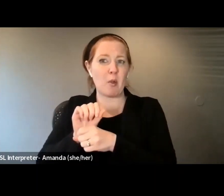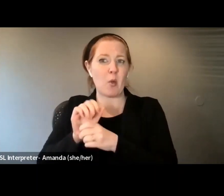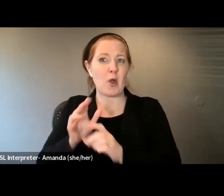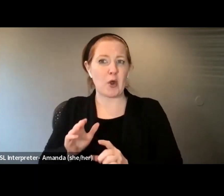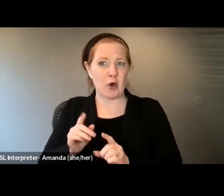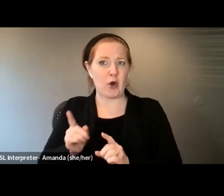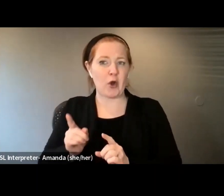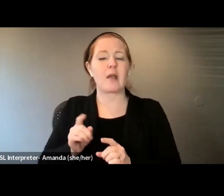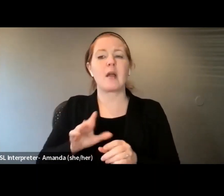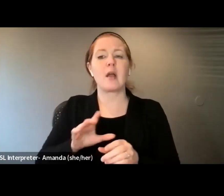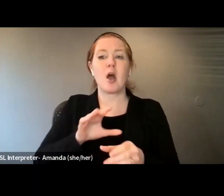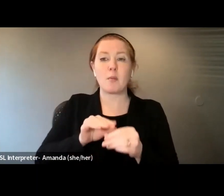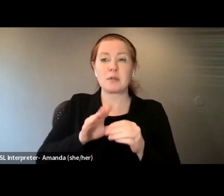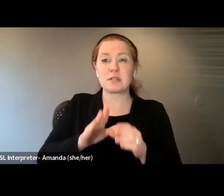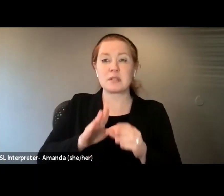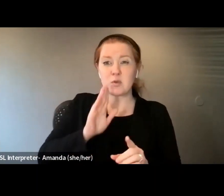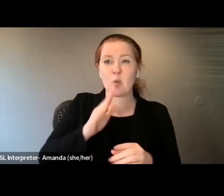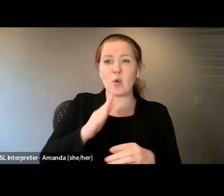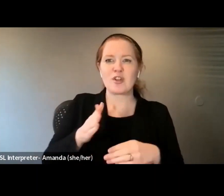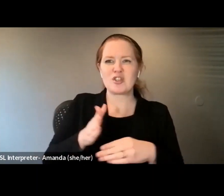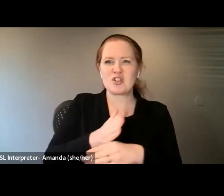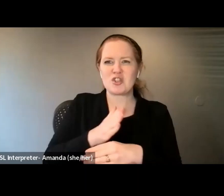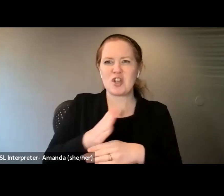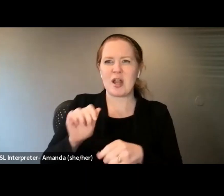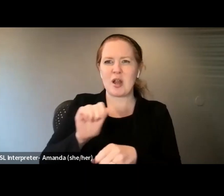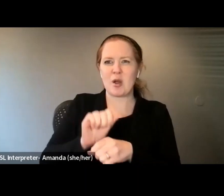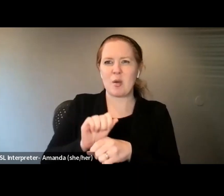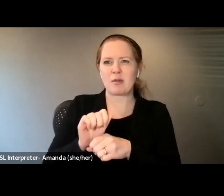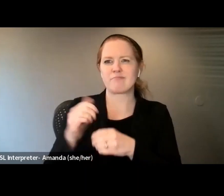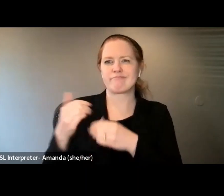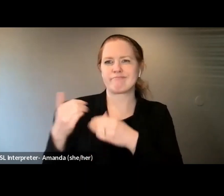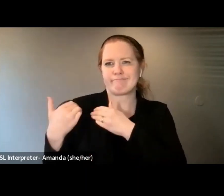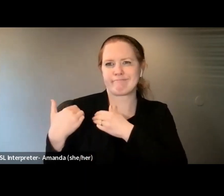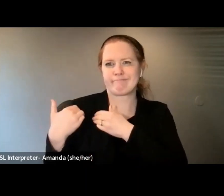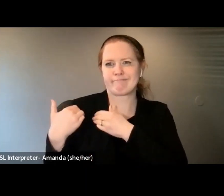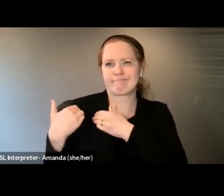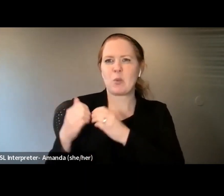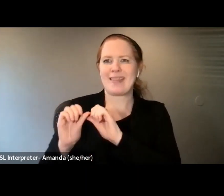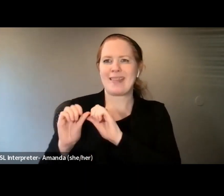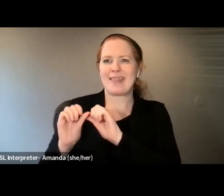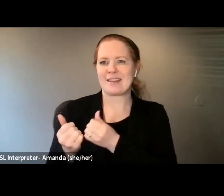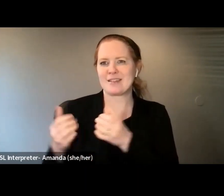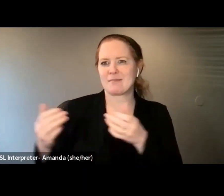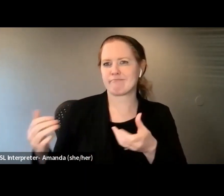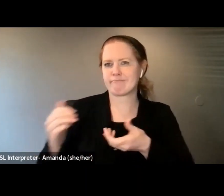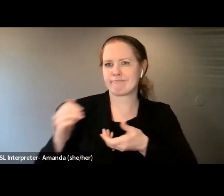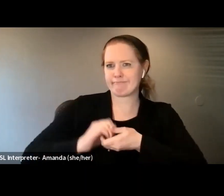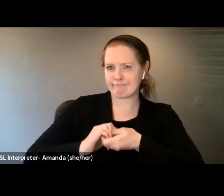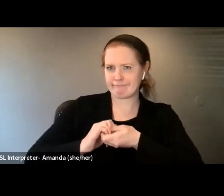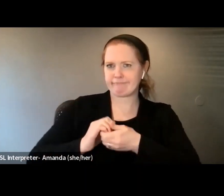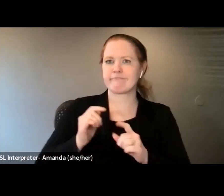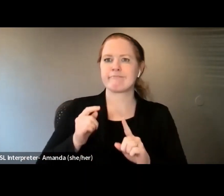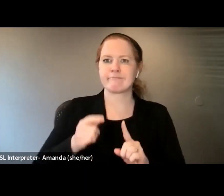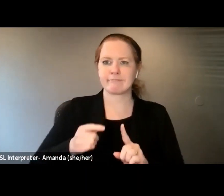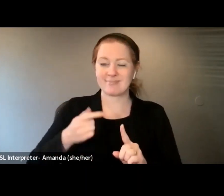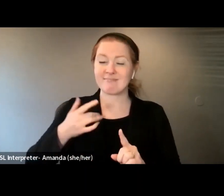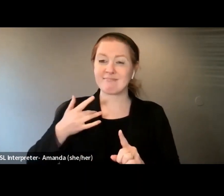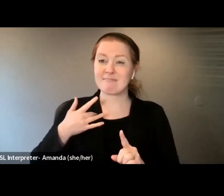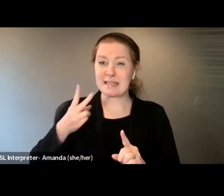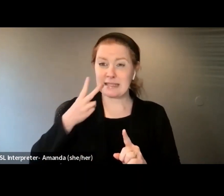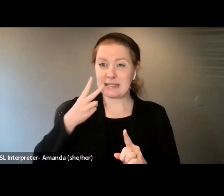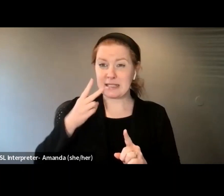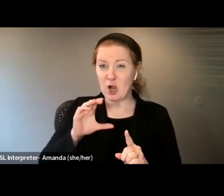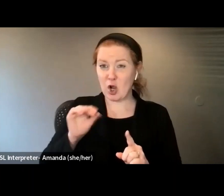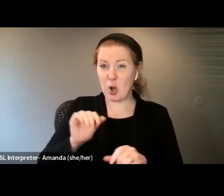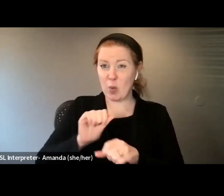the participant is going to be sharing employer responsibilities with an agency. So what we typically see in a co-employer model